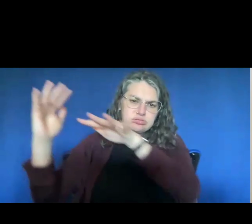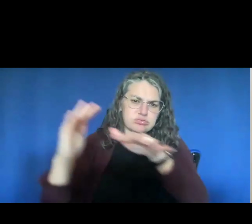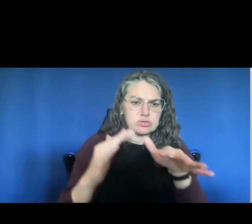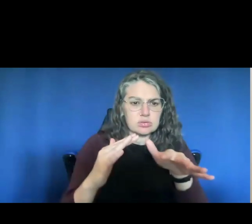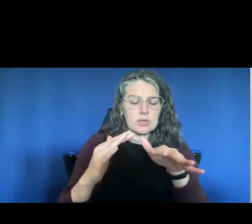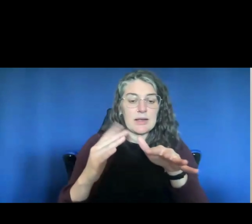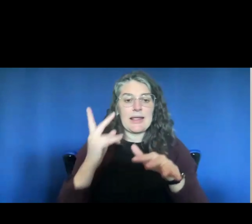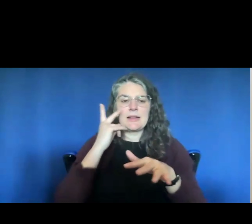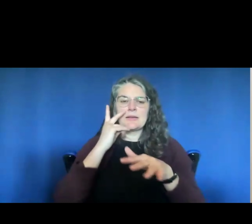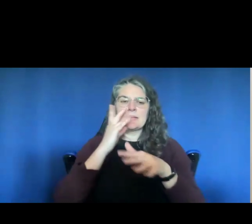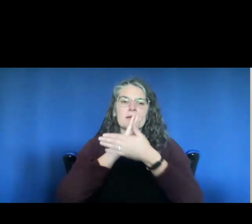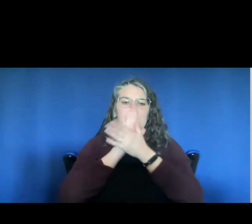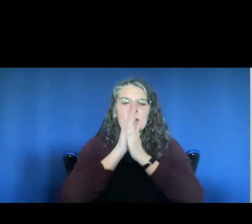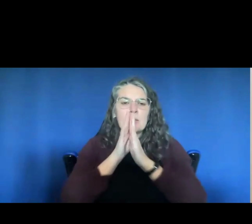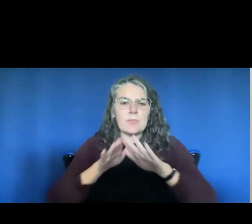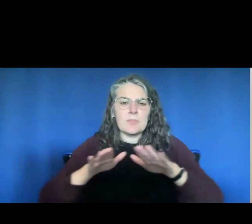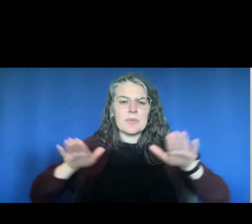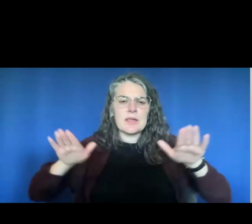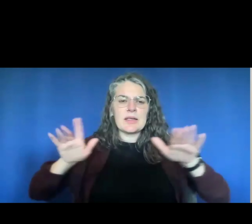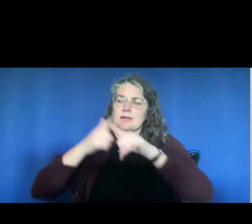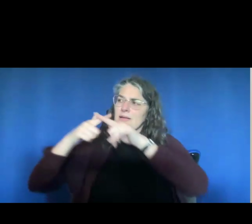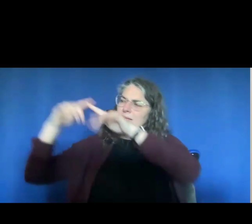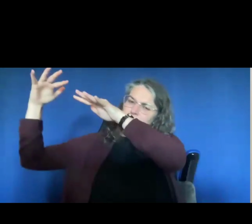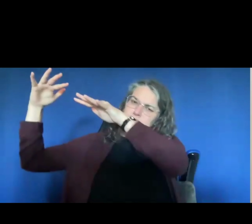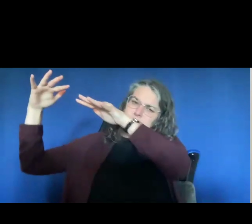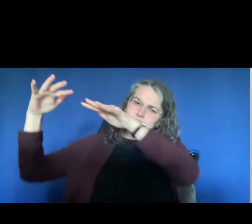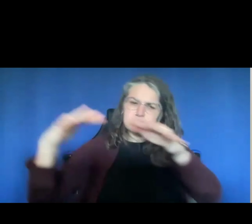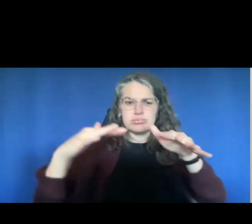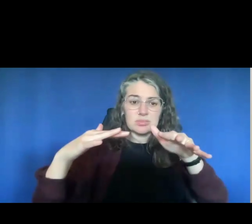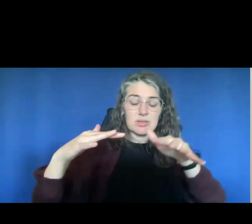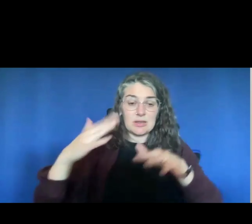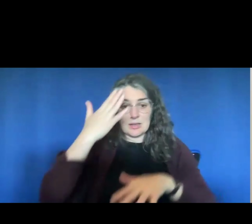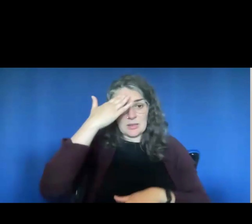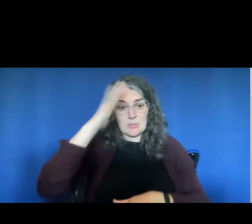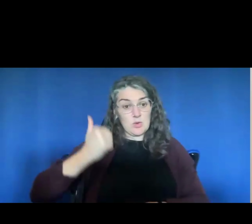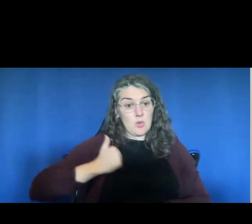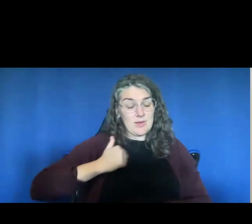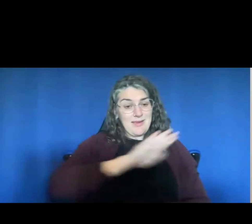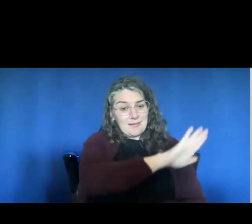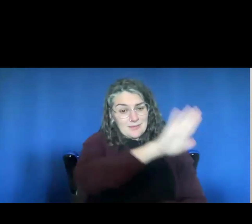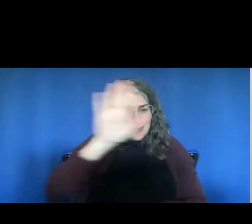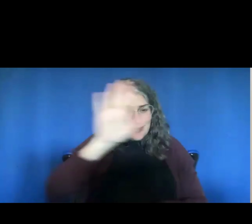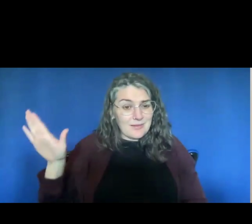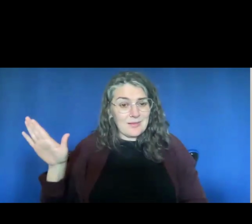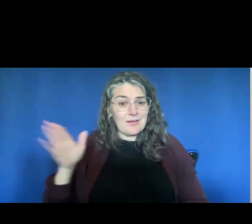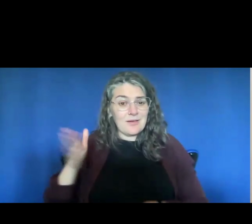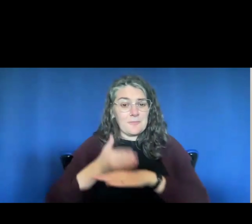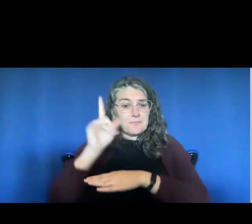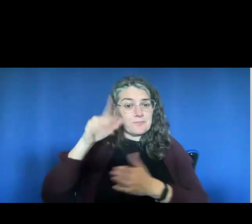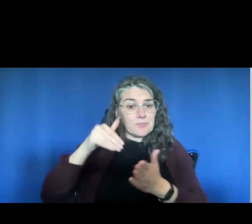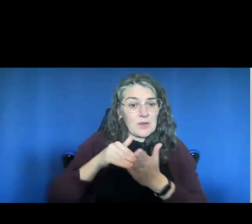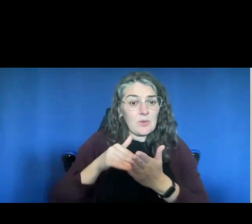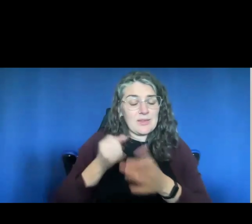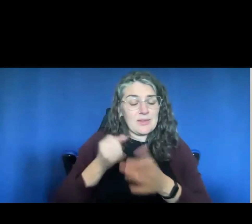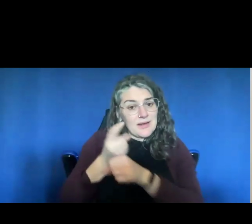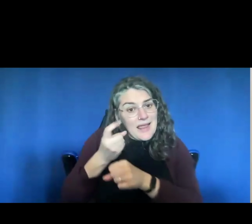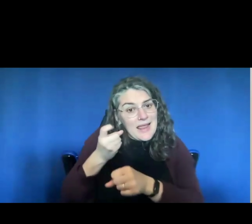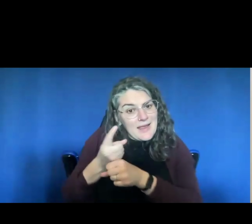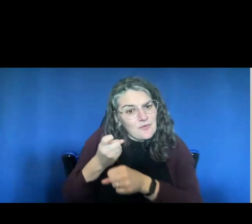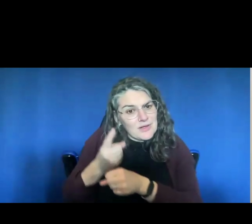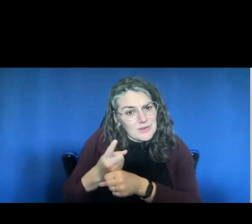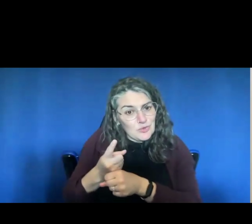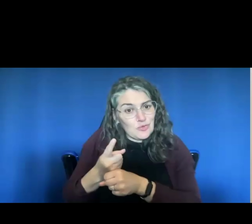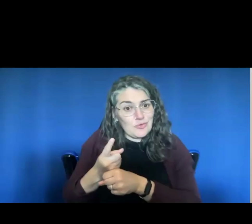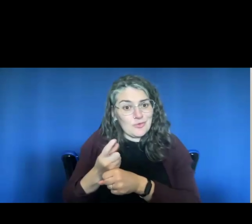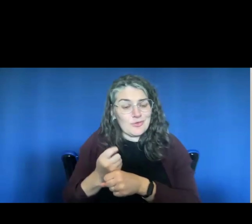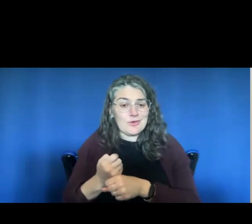sky. But thousands happen in Canada every year. They change landscapes, even